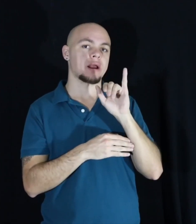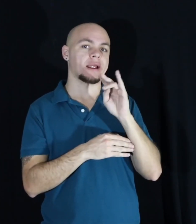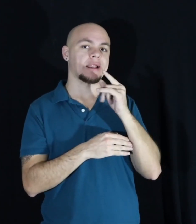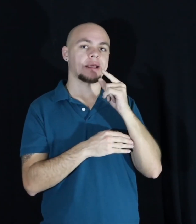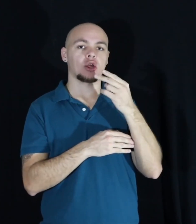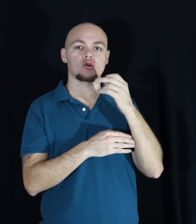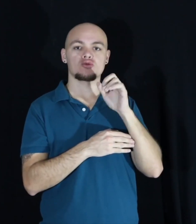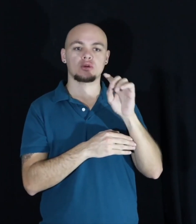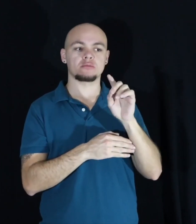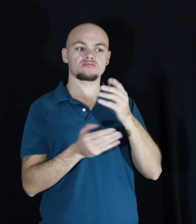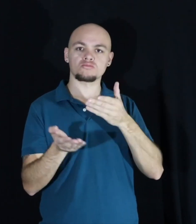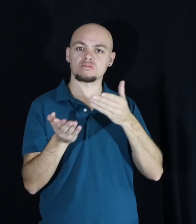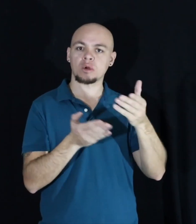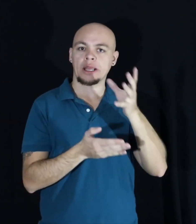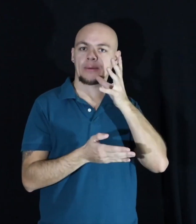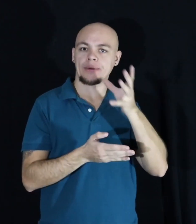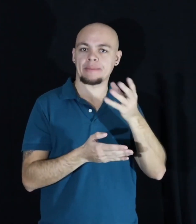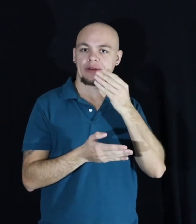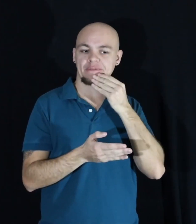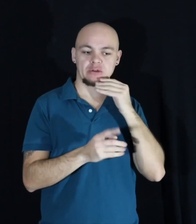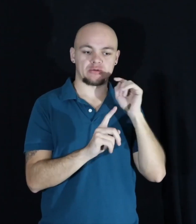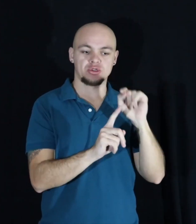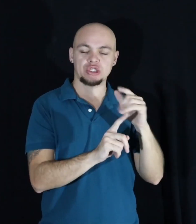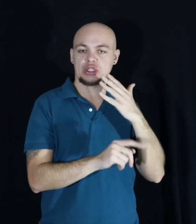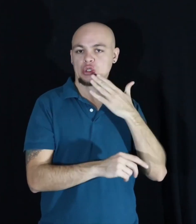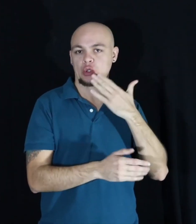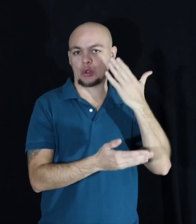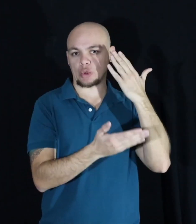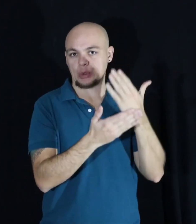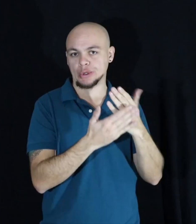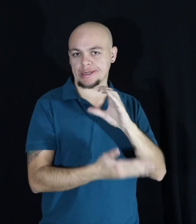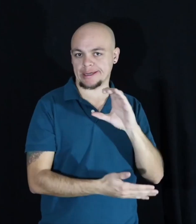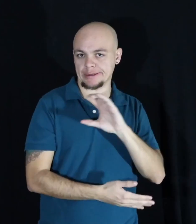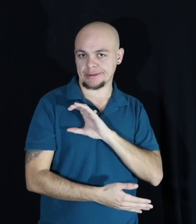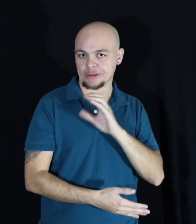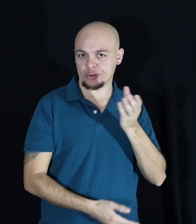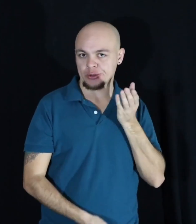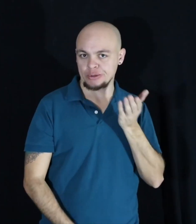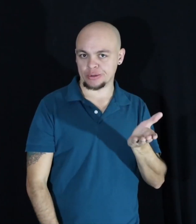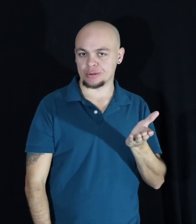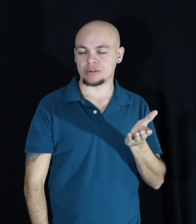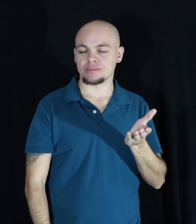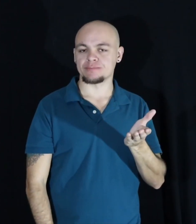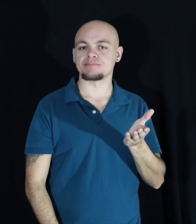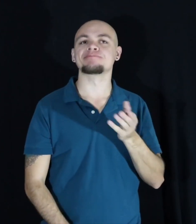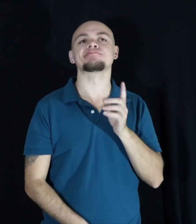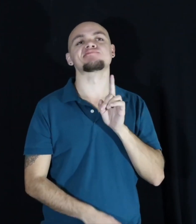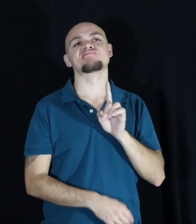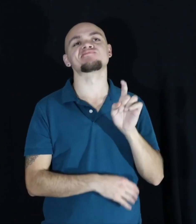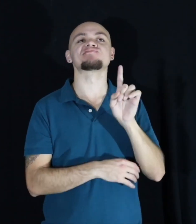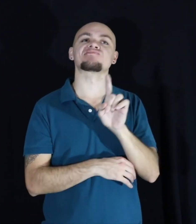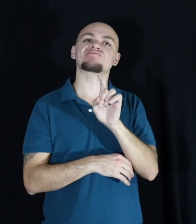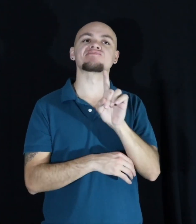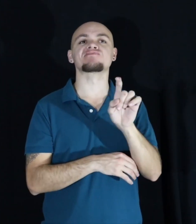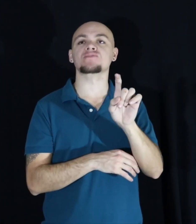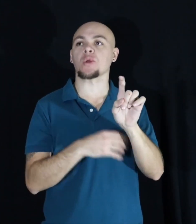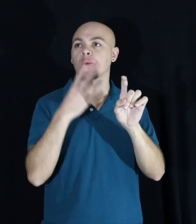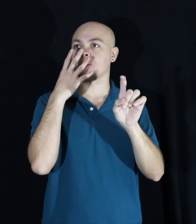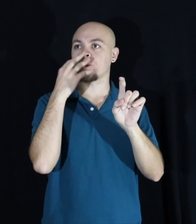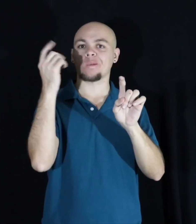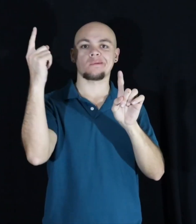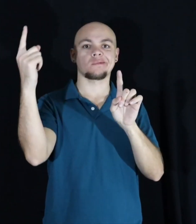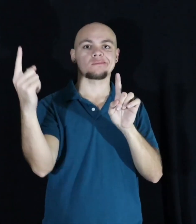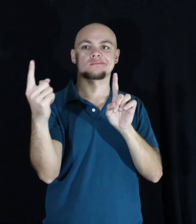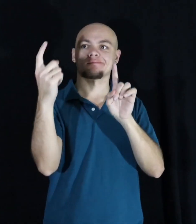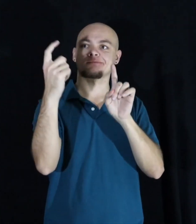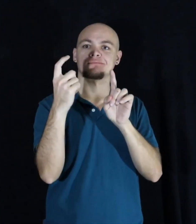bringing her some food. She's clearly the good person. On the way to her grandma, she meets the wolf in the forest who